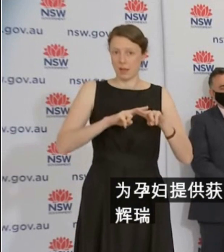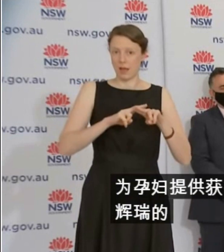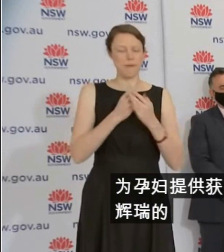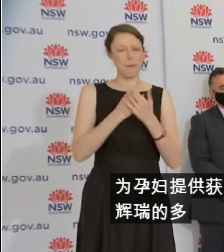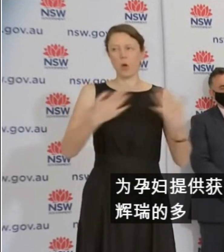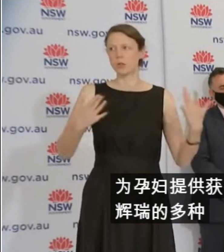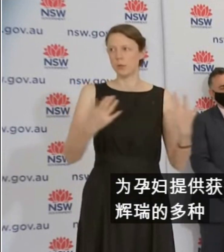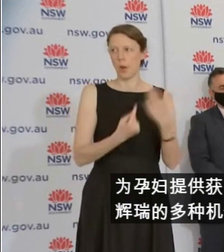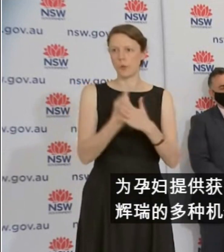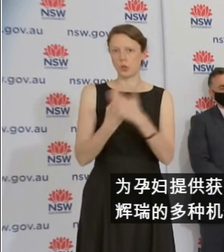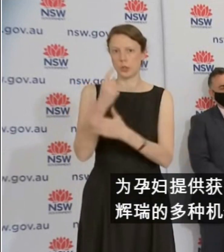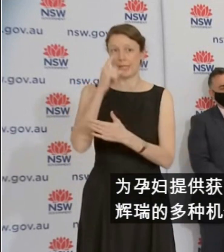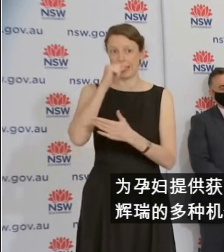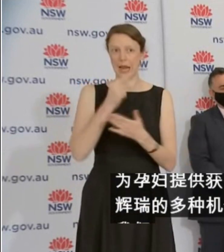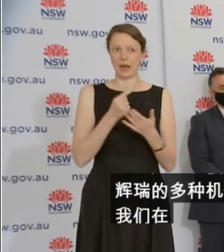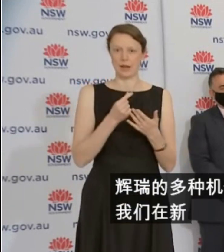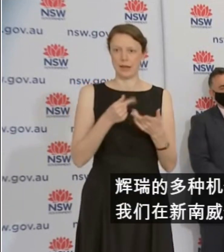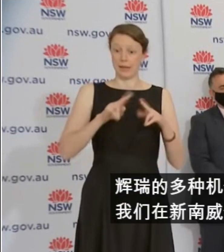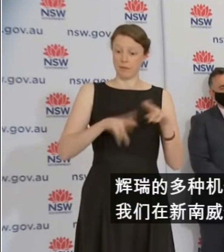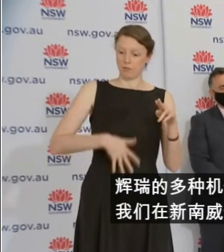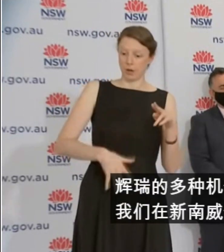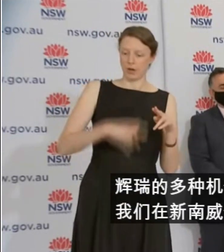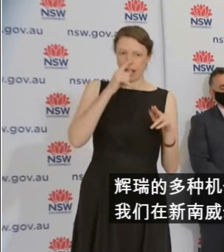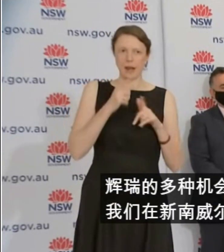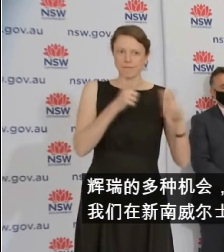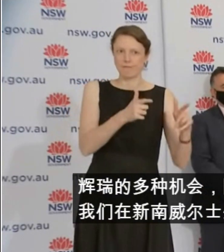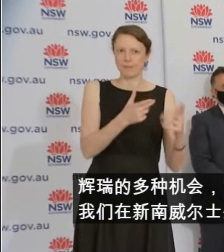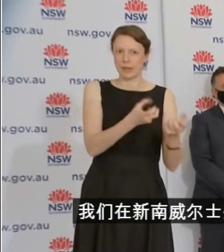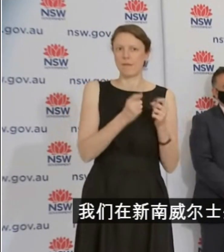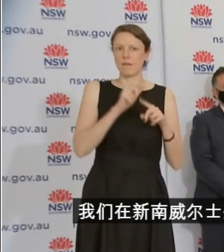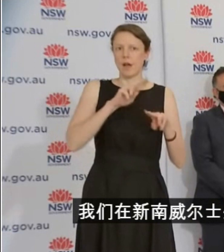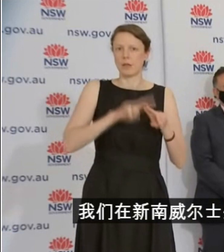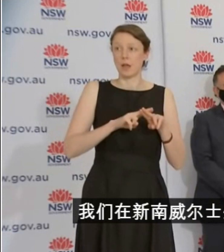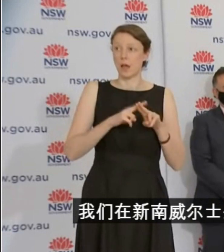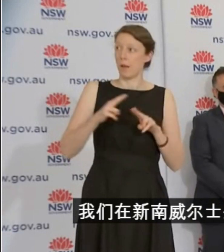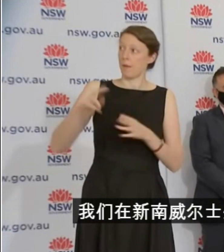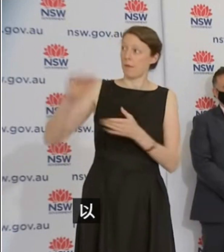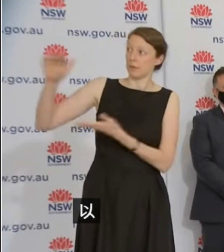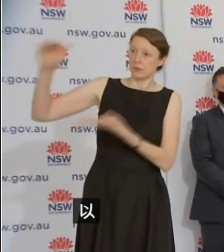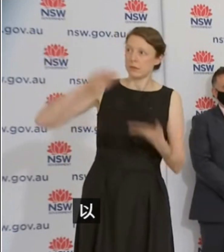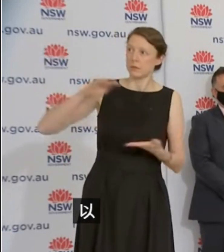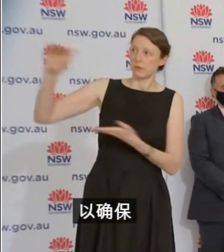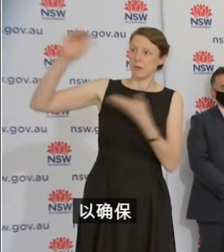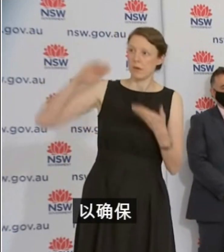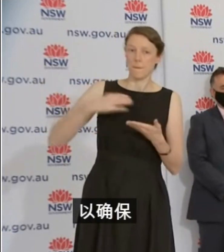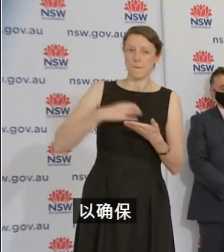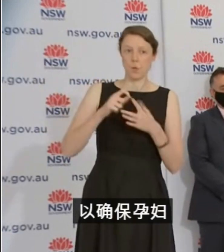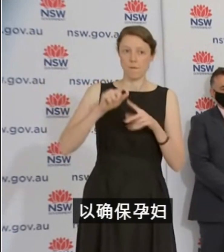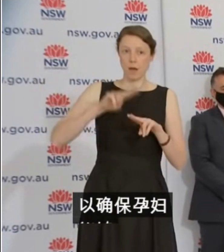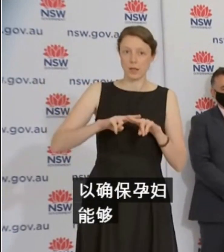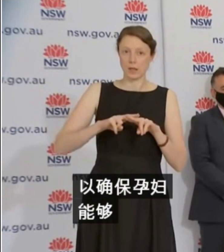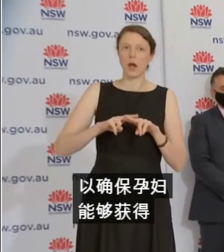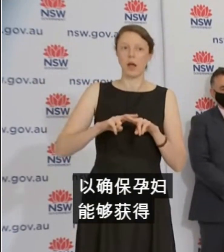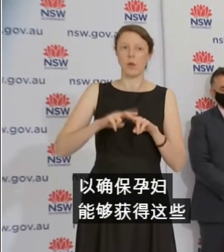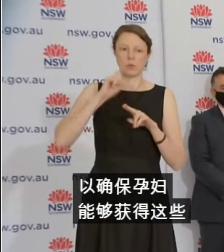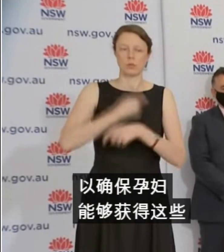to Pfizer, and we'll be certainly looking as we get increased Pfizer supply in New South Wales to make sure that pregnant women are